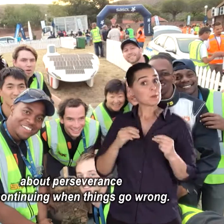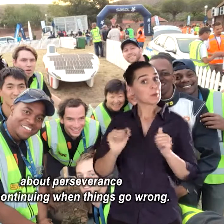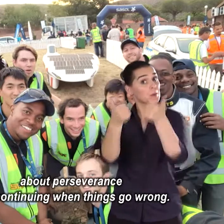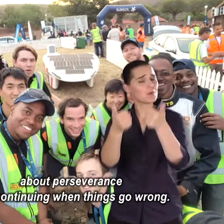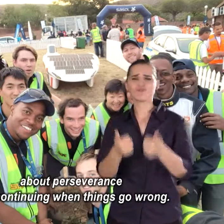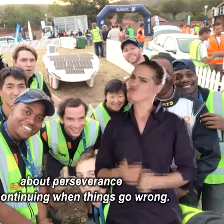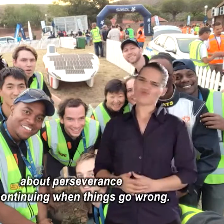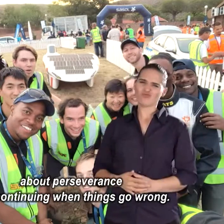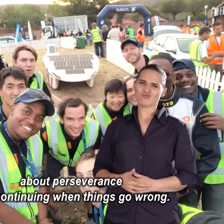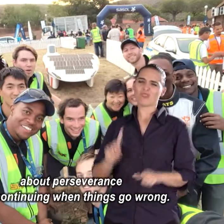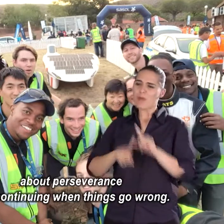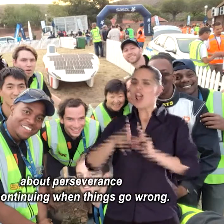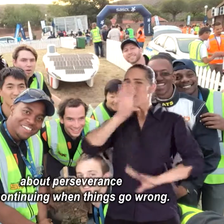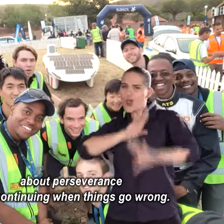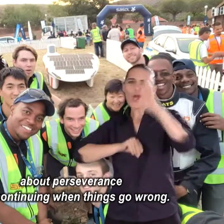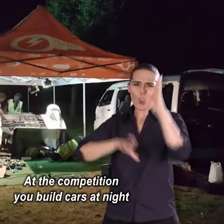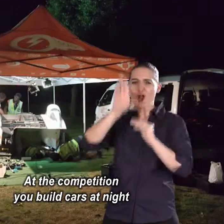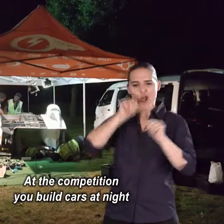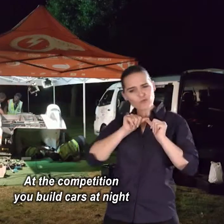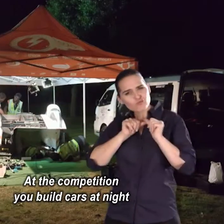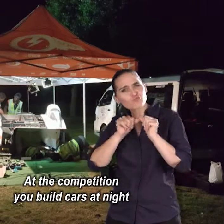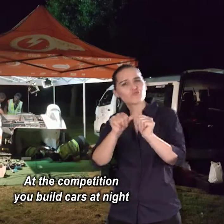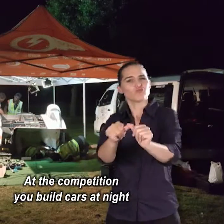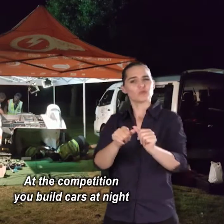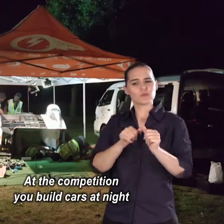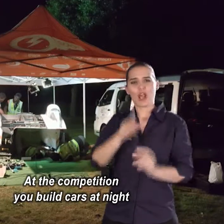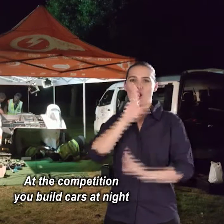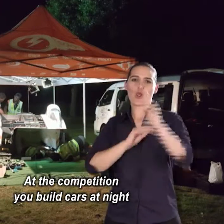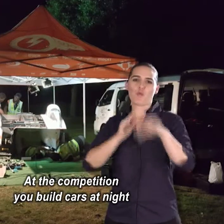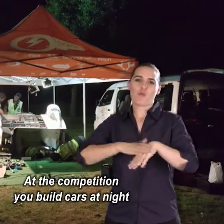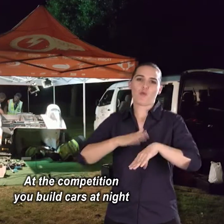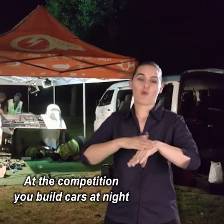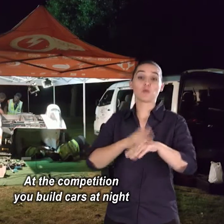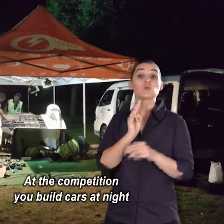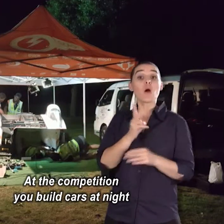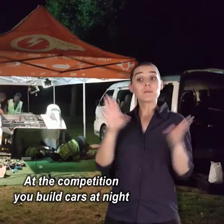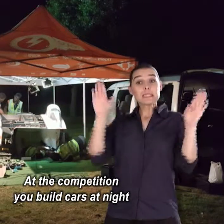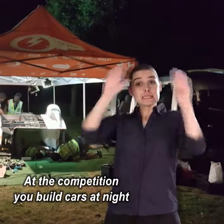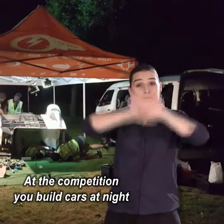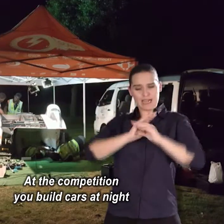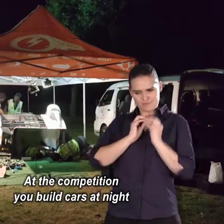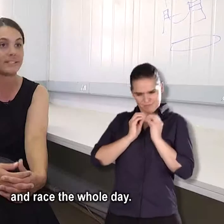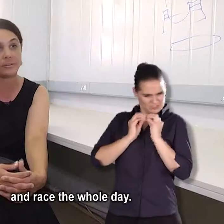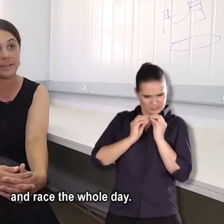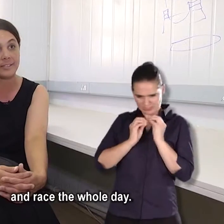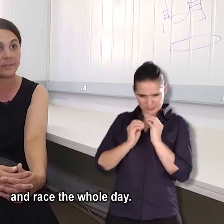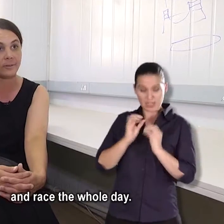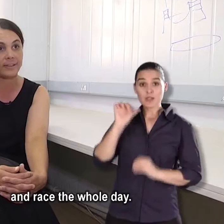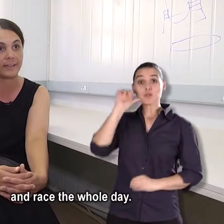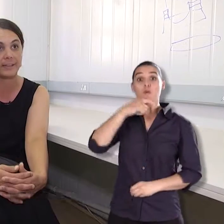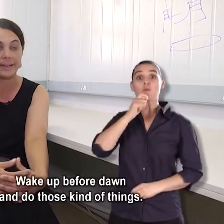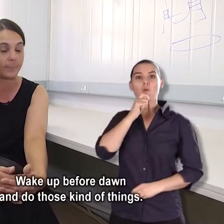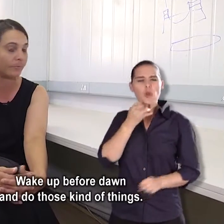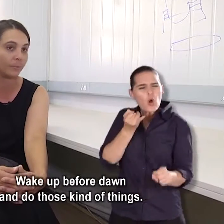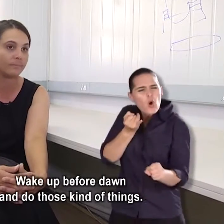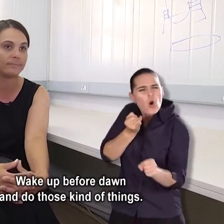and continuing and keep on going when things go wrong. So the competitions itself usually end up you building cars at night and you're racing the whole